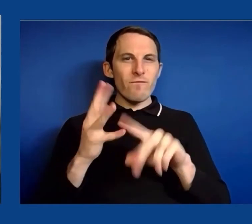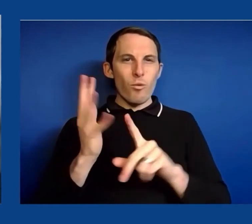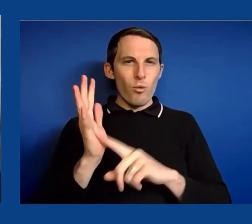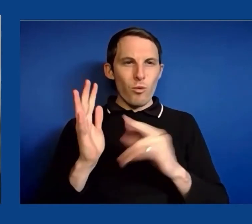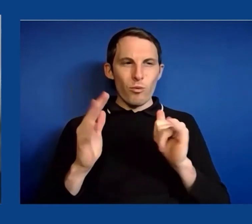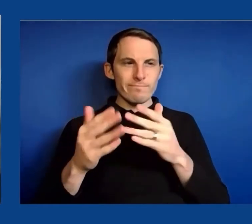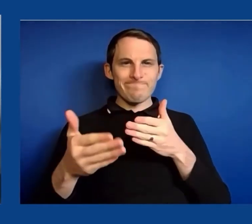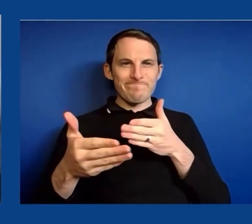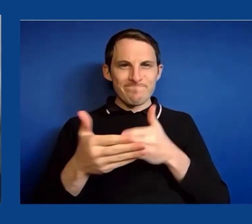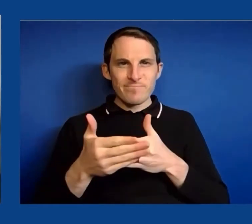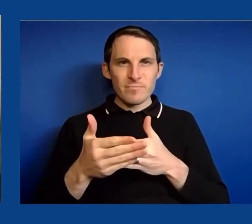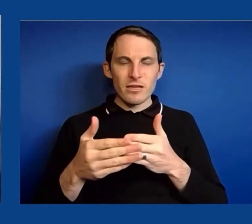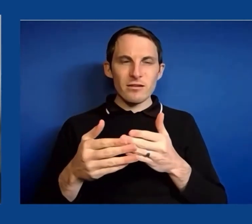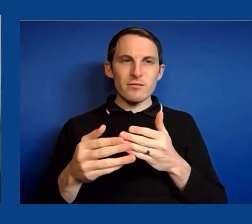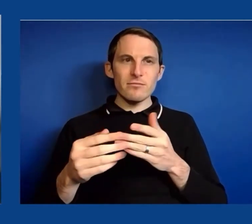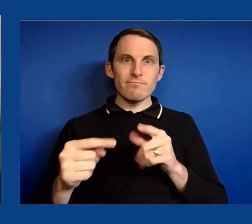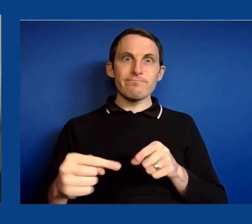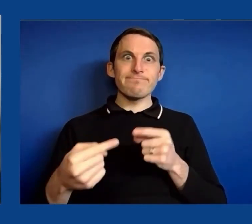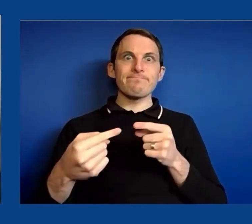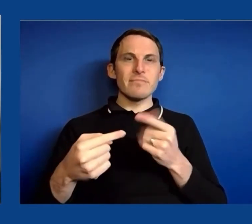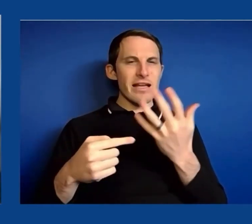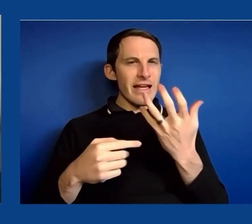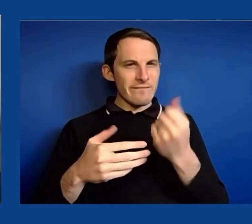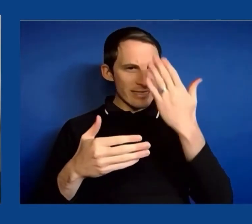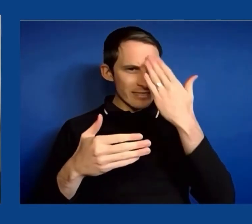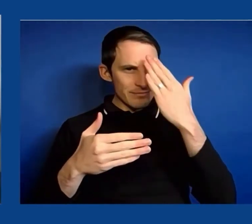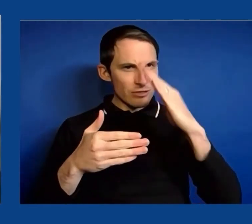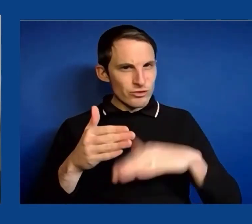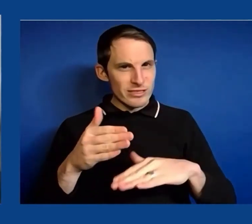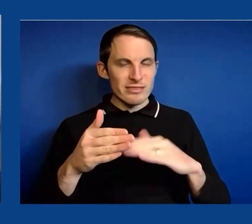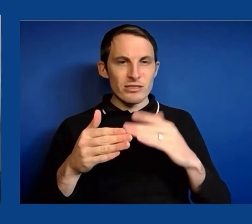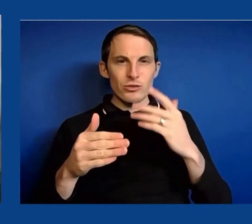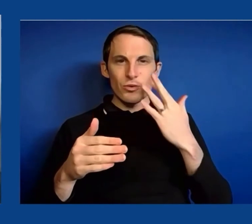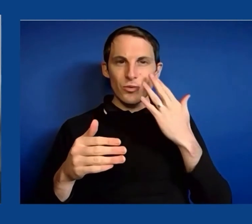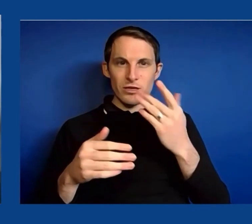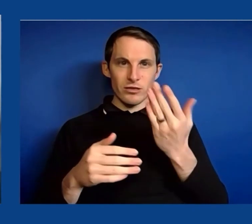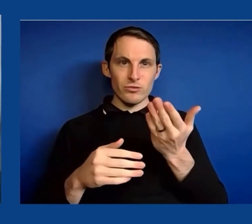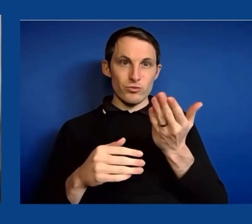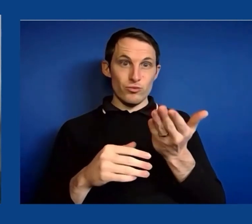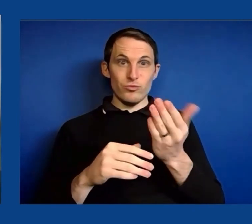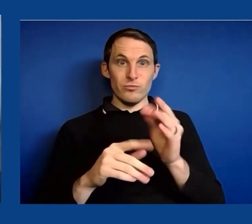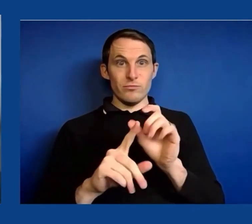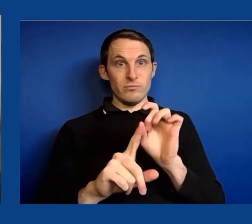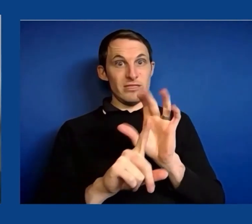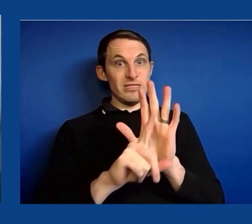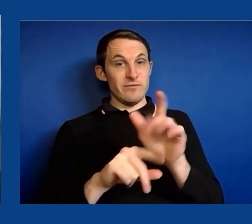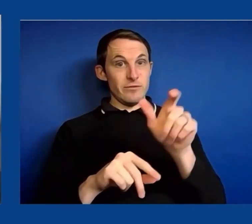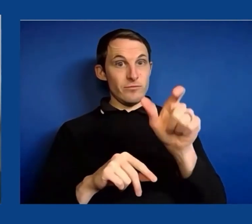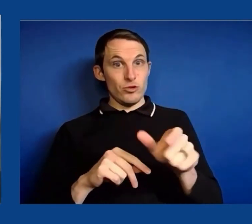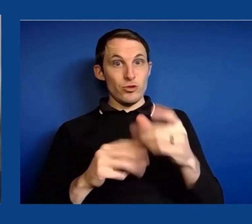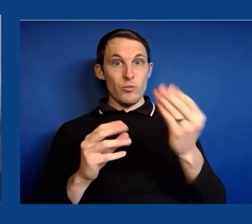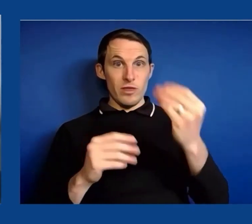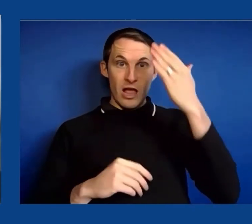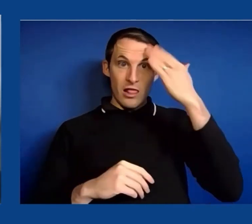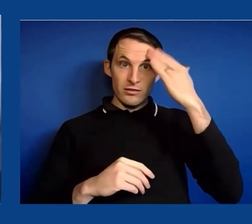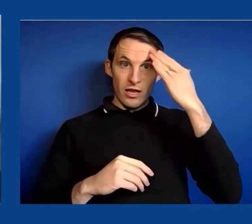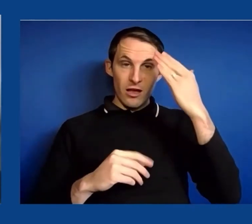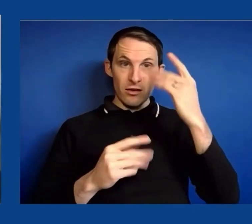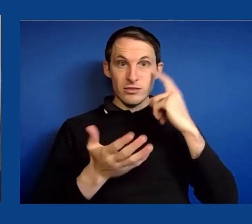problematic situations perhaps did you face in being someone with elder status coming into